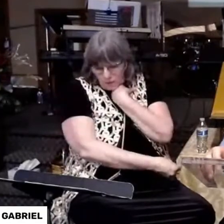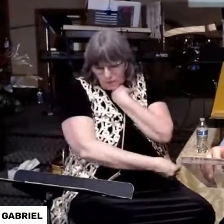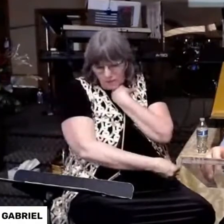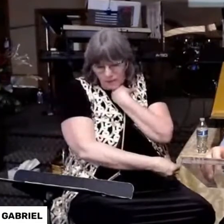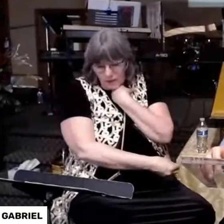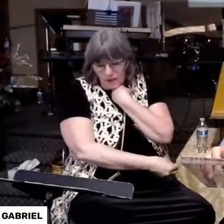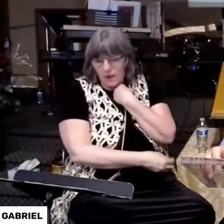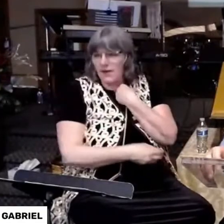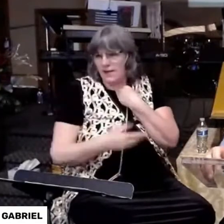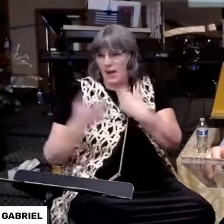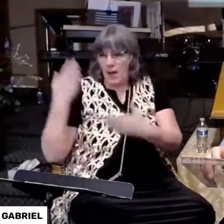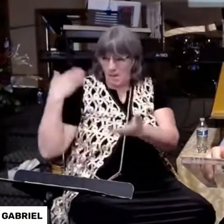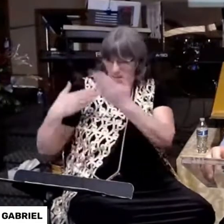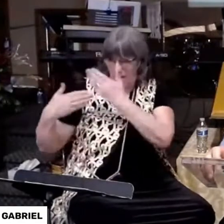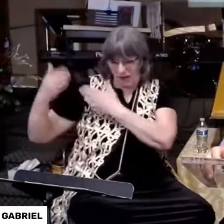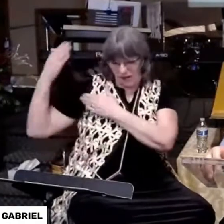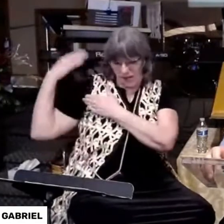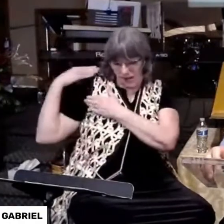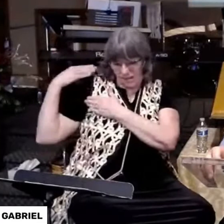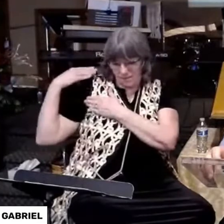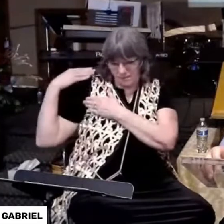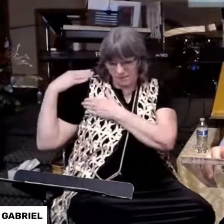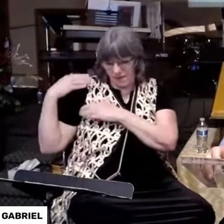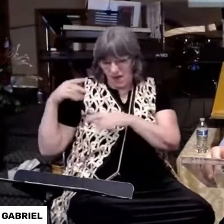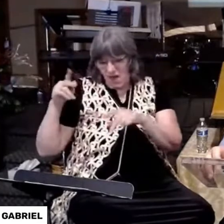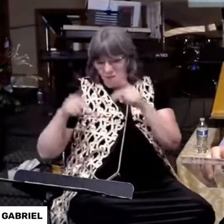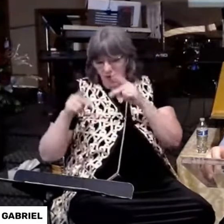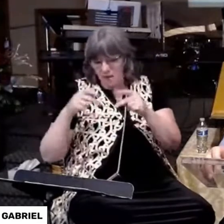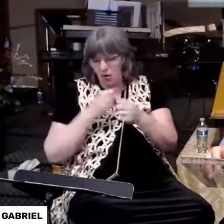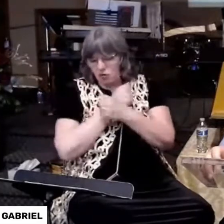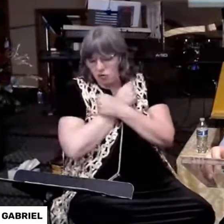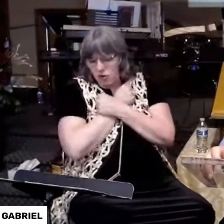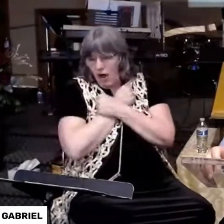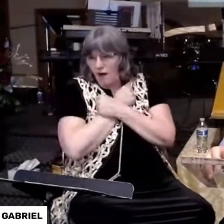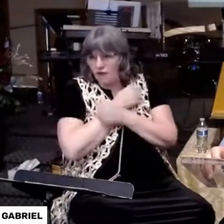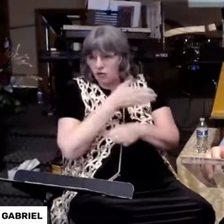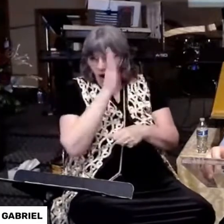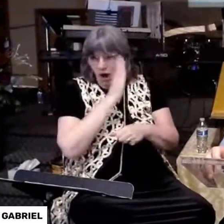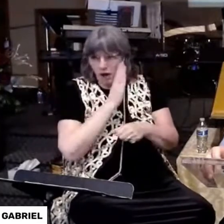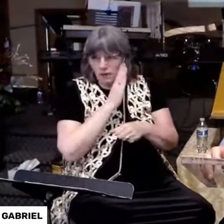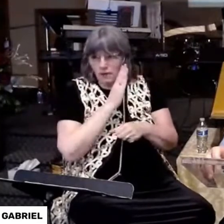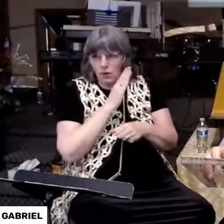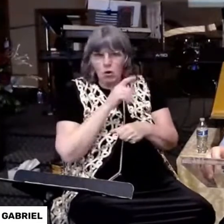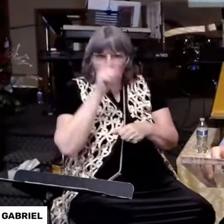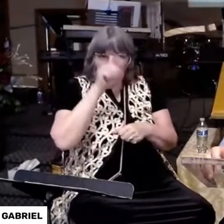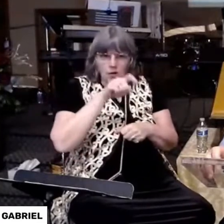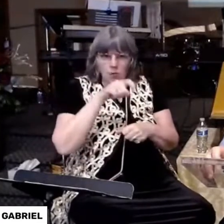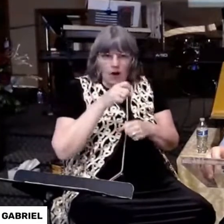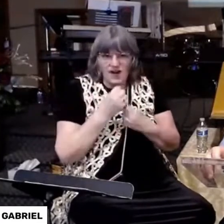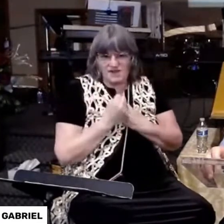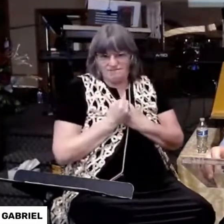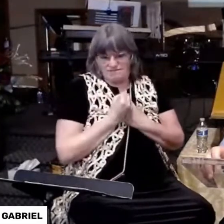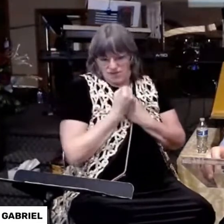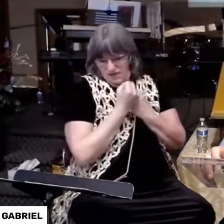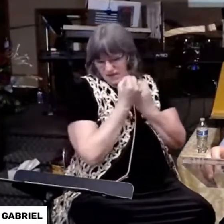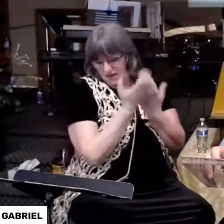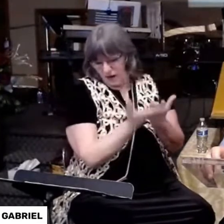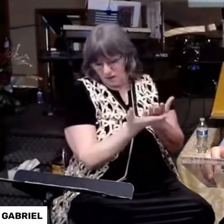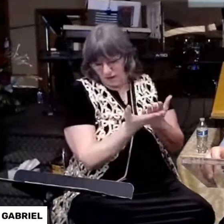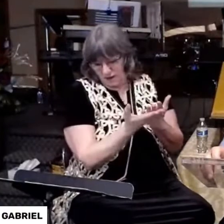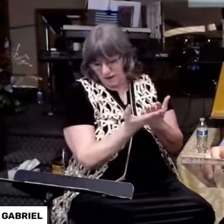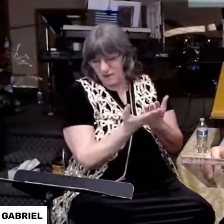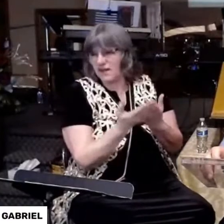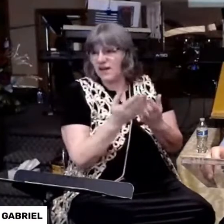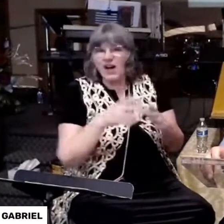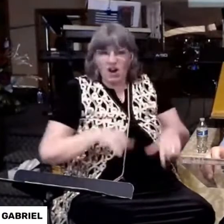That's what it did. There is so much in the Torah about punishing